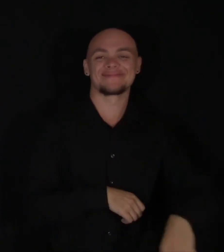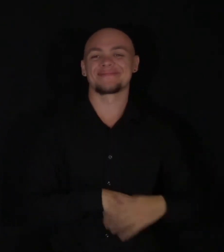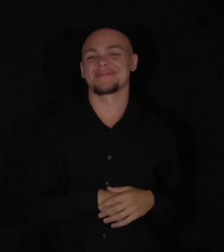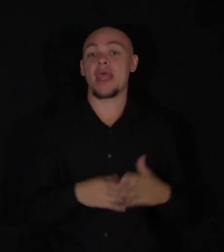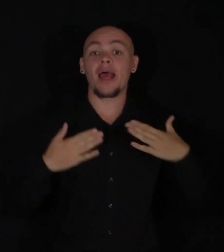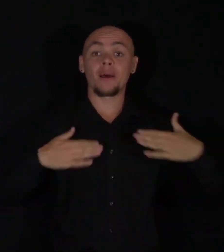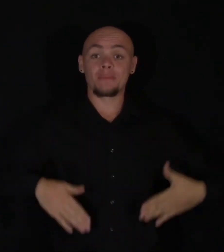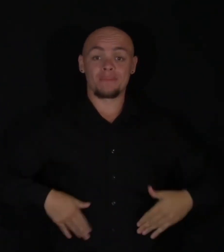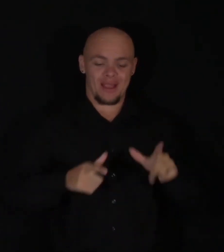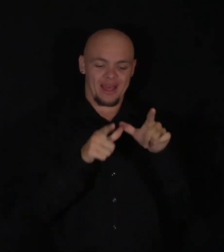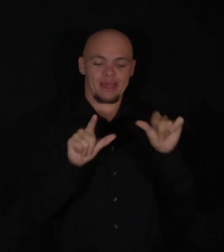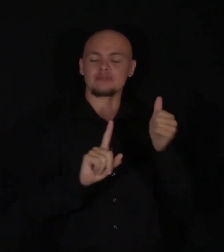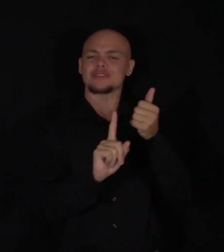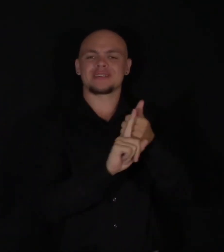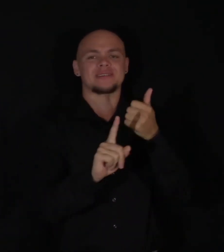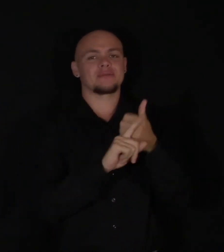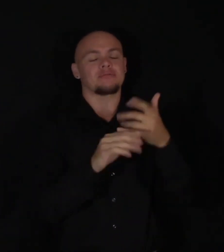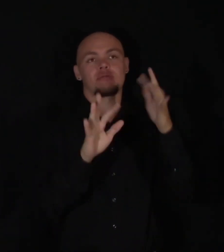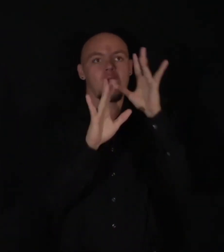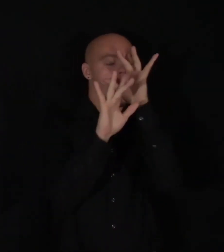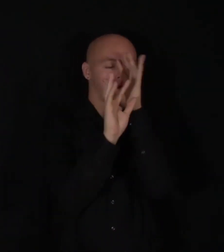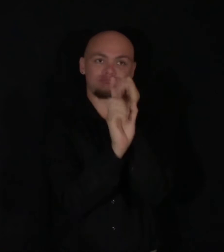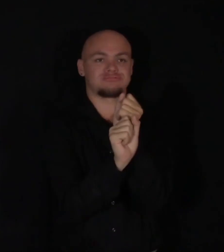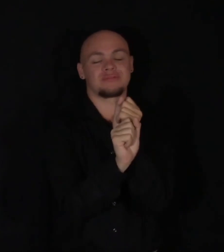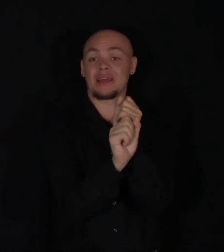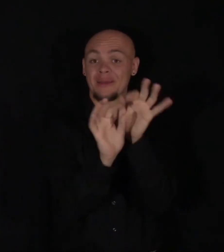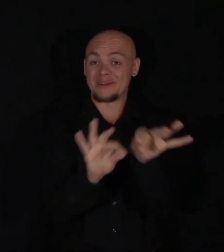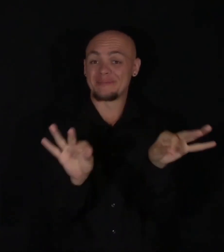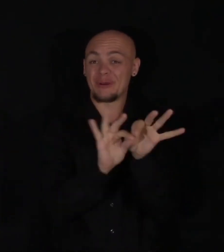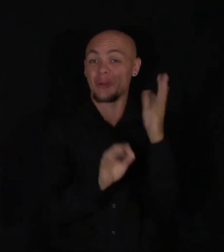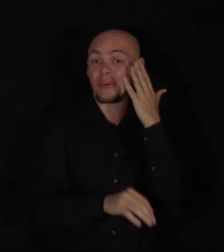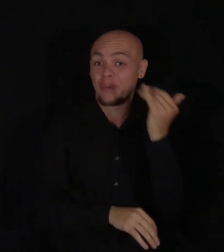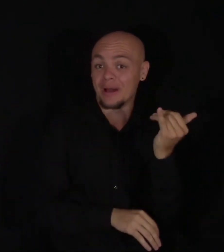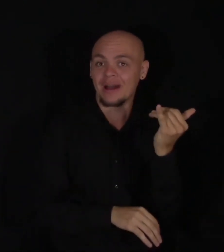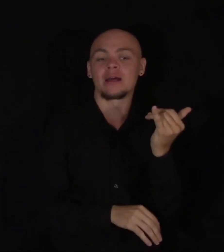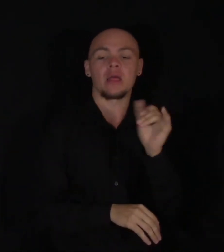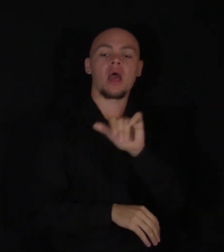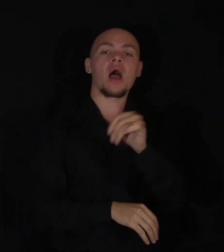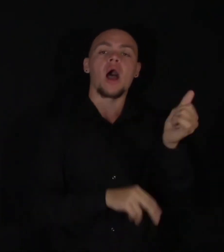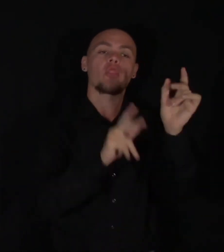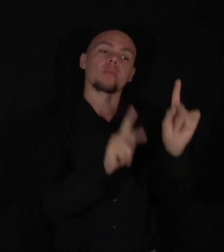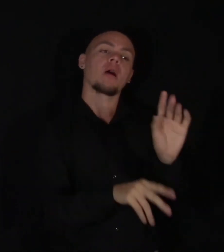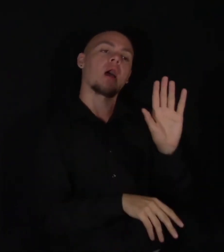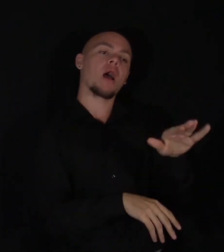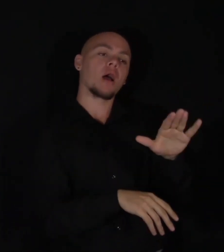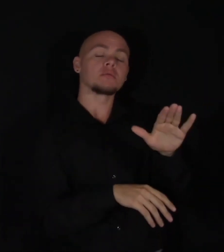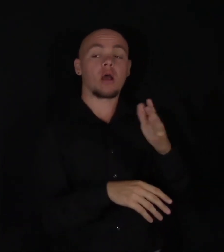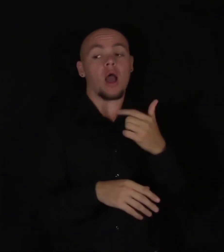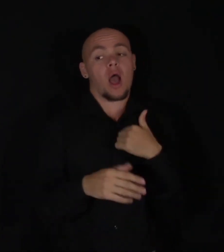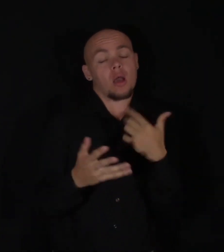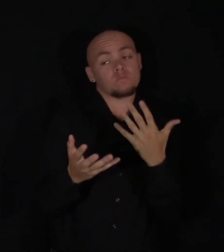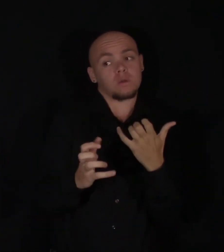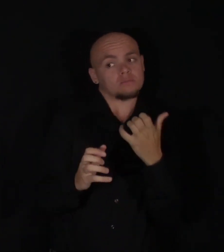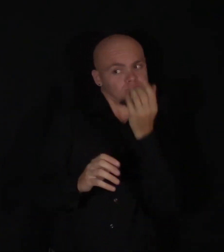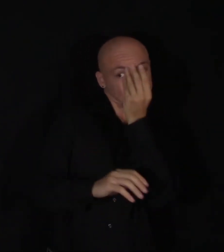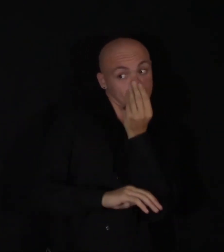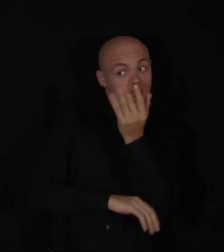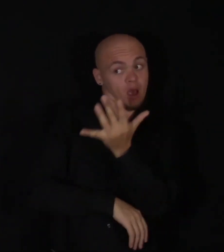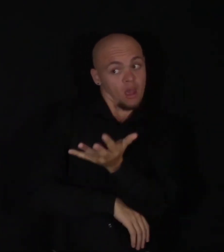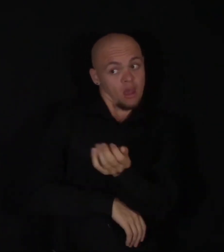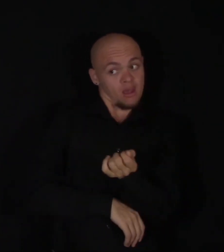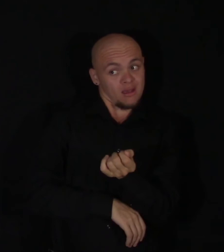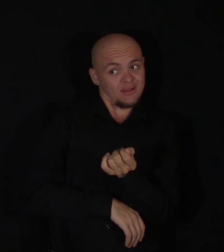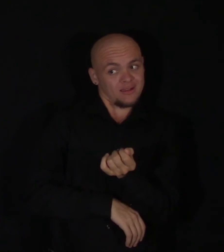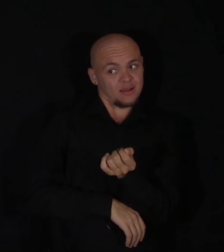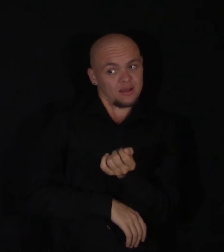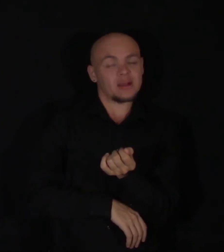Body language is very important for seduction because it communicates to the other person what you want. Number